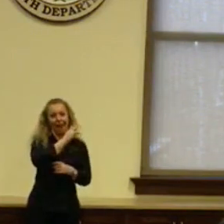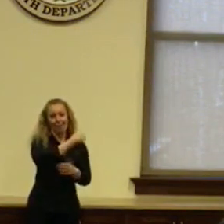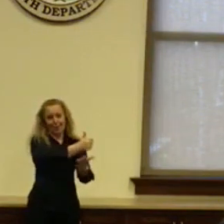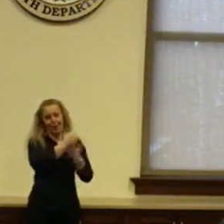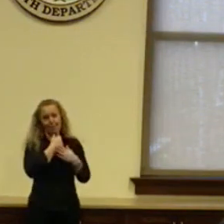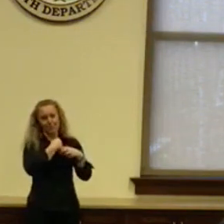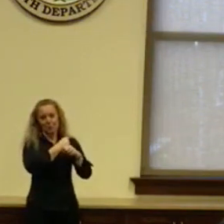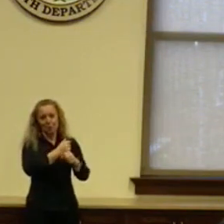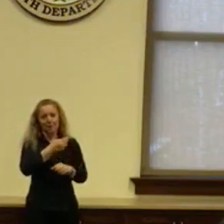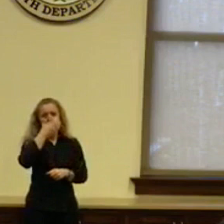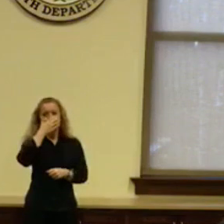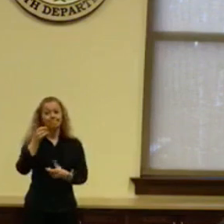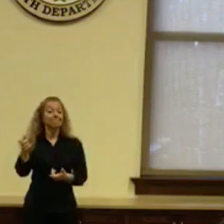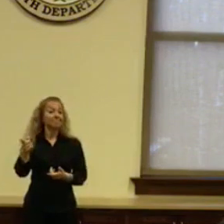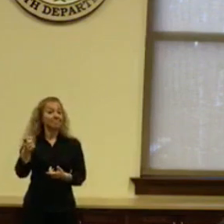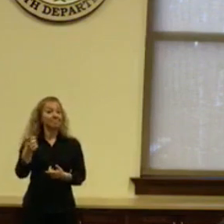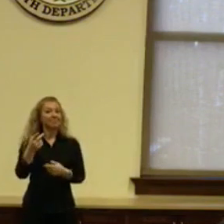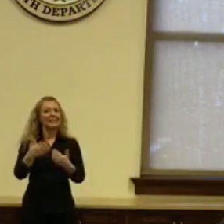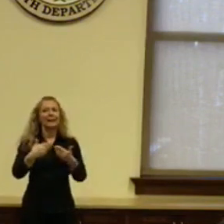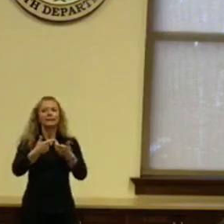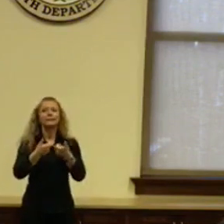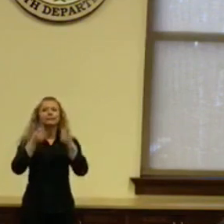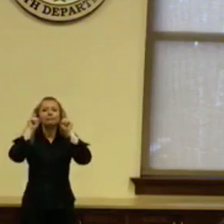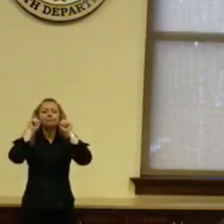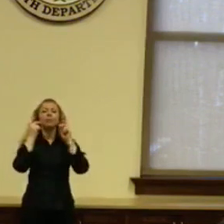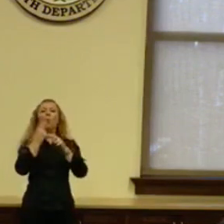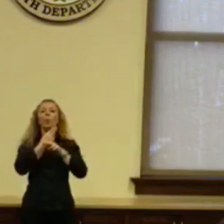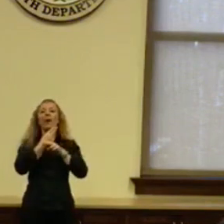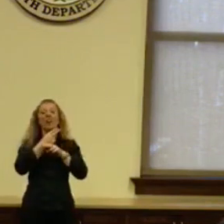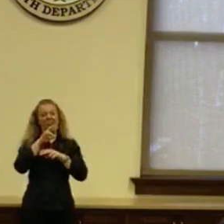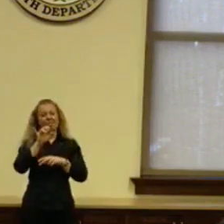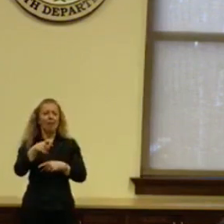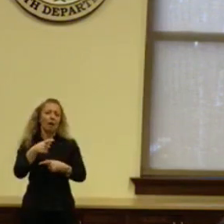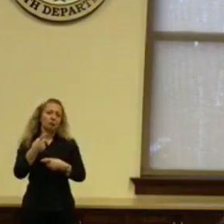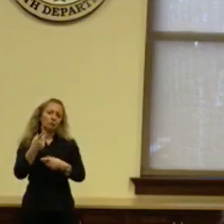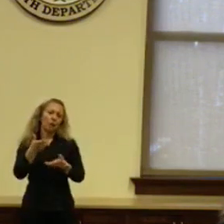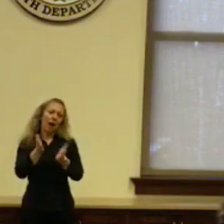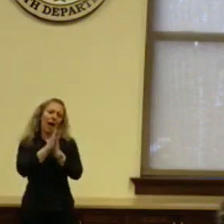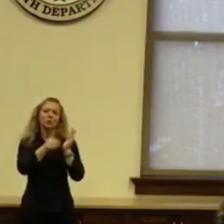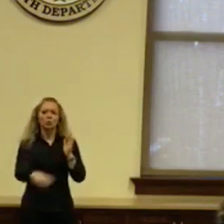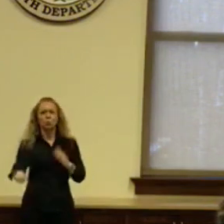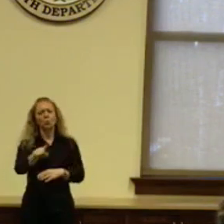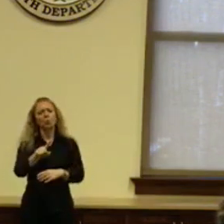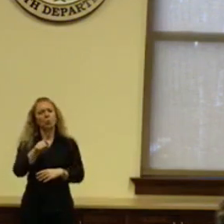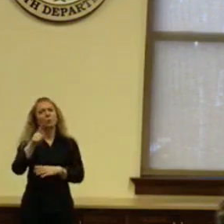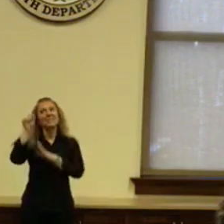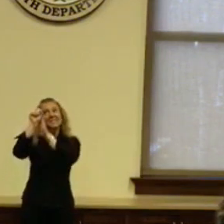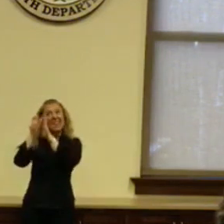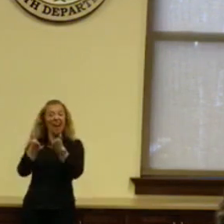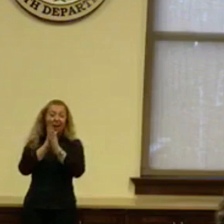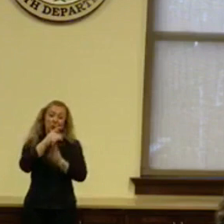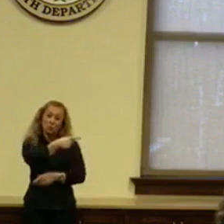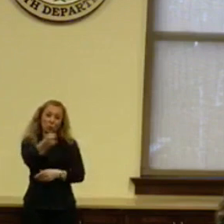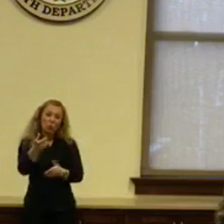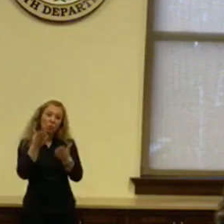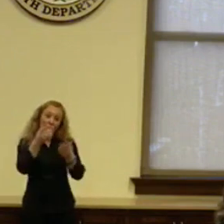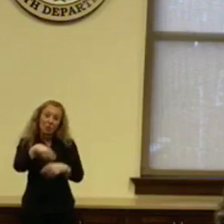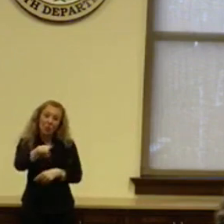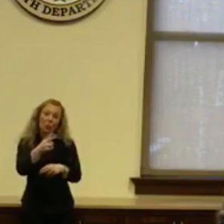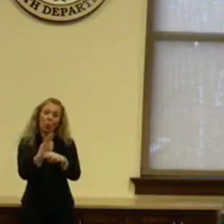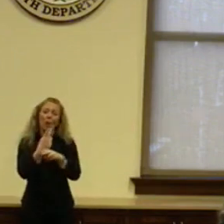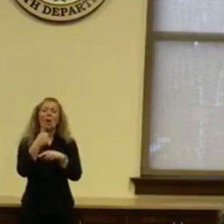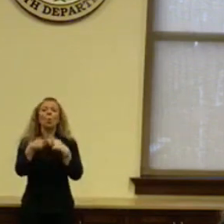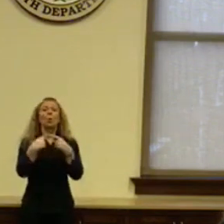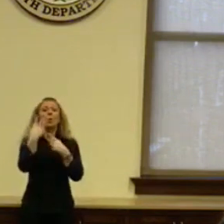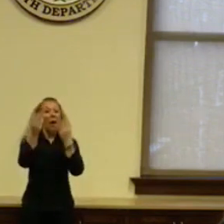we are able to slip it on. And that's the kind of mask that we're asking people to wear when they go to these places. If you